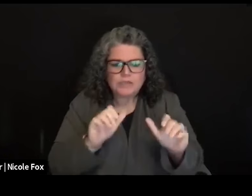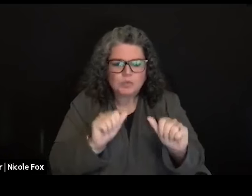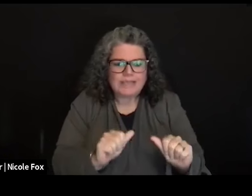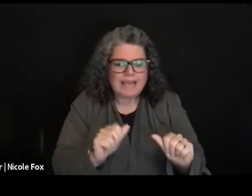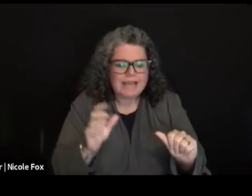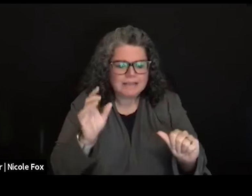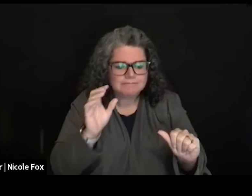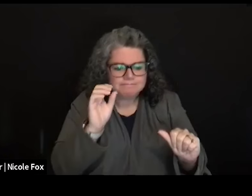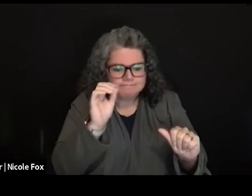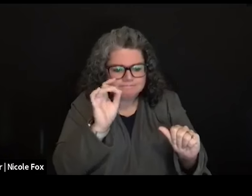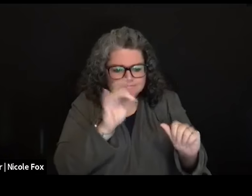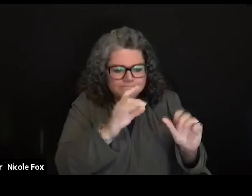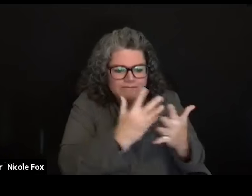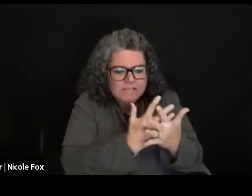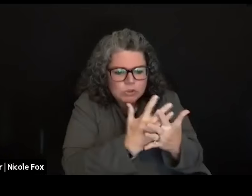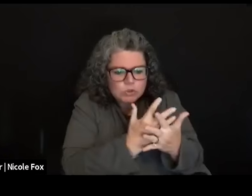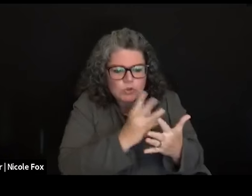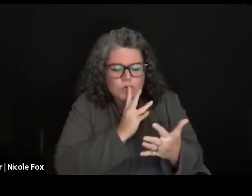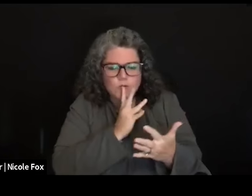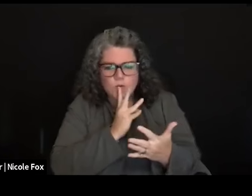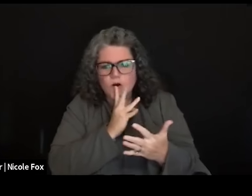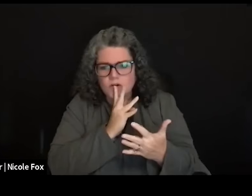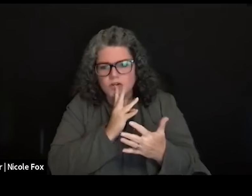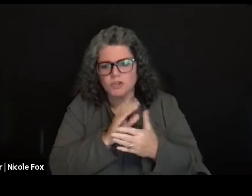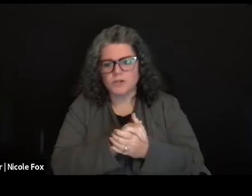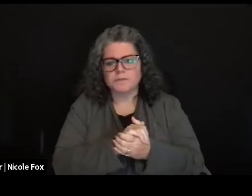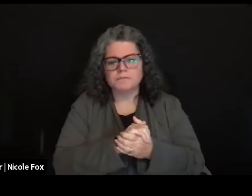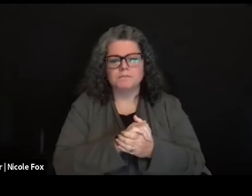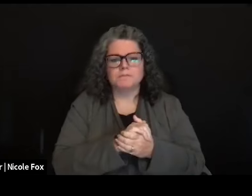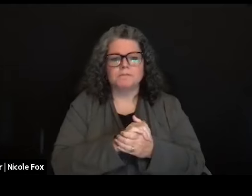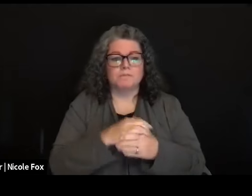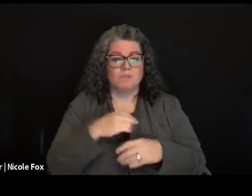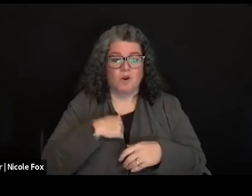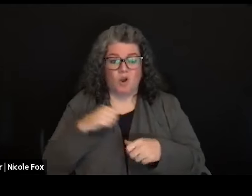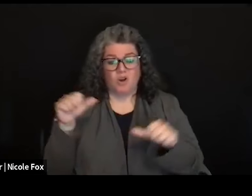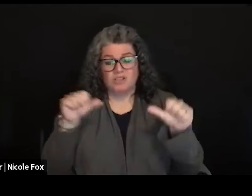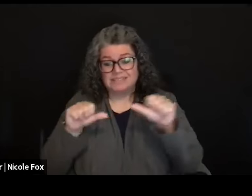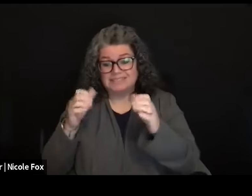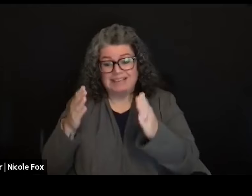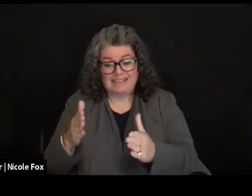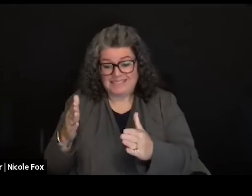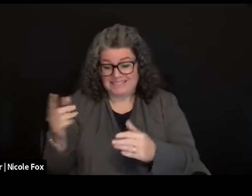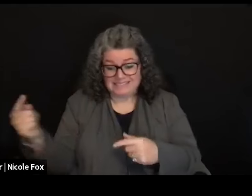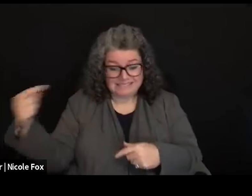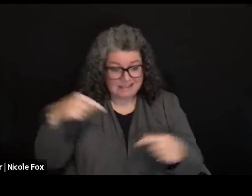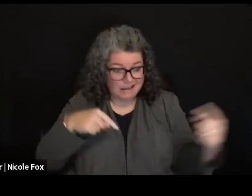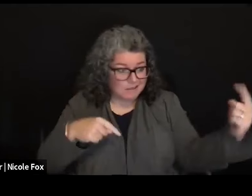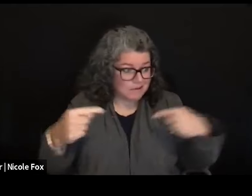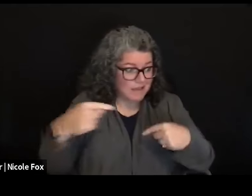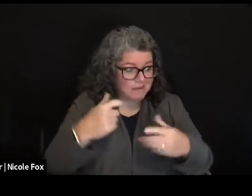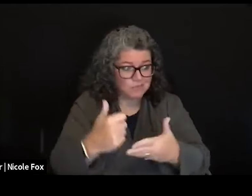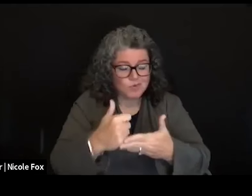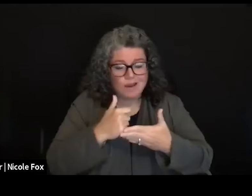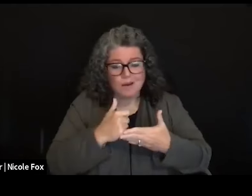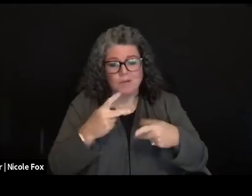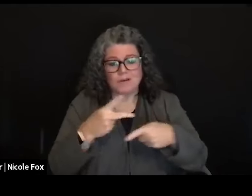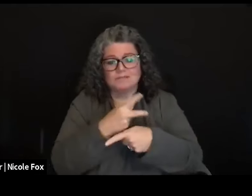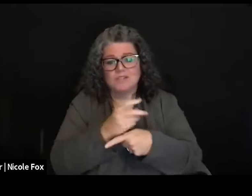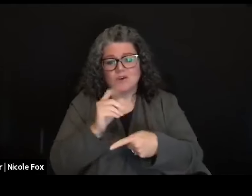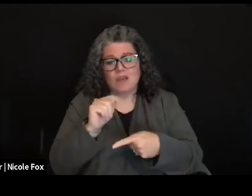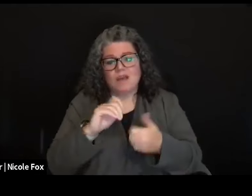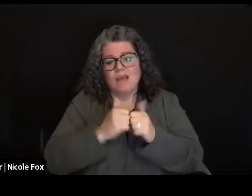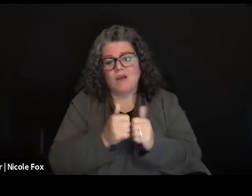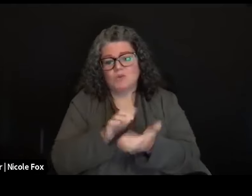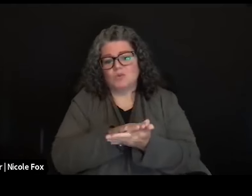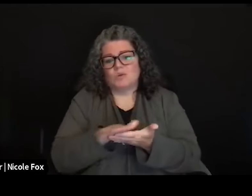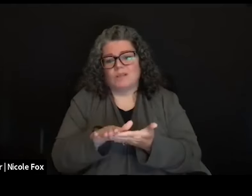get it into the filter system. So that is out there. They're our scientists and our partners are doing that right now, trying to figure that out.